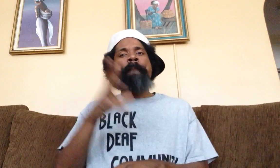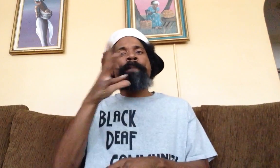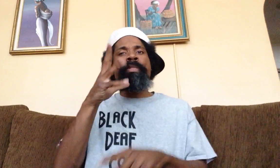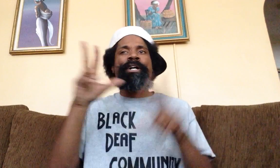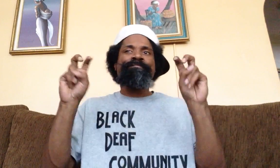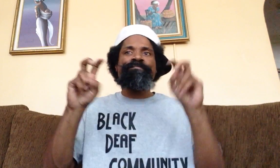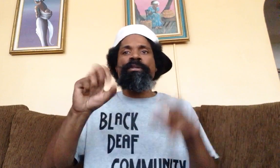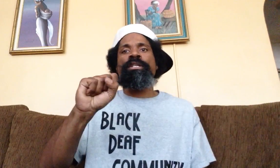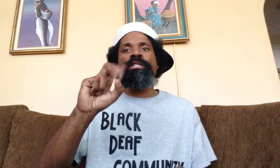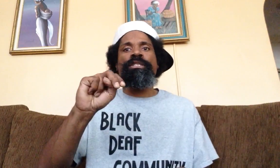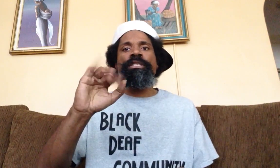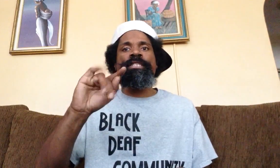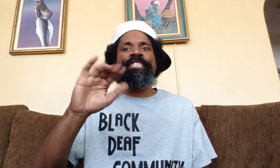that. They won.